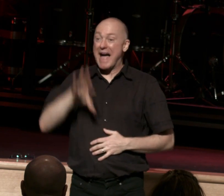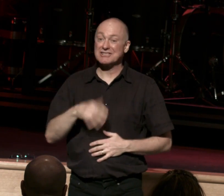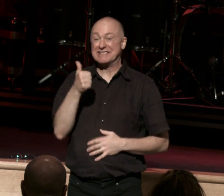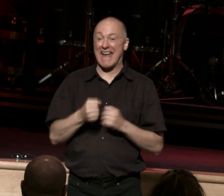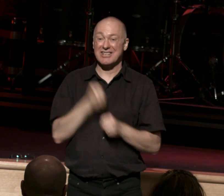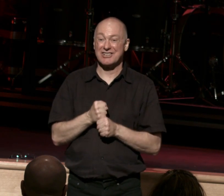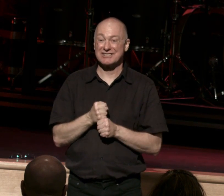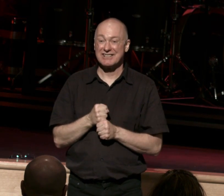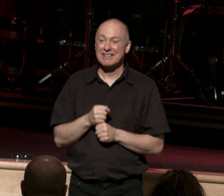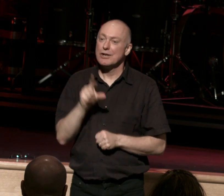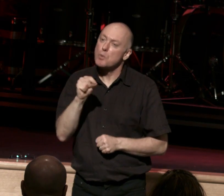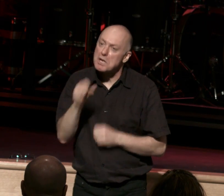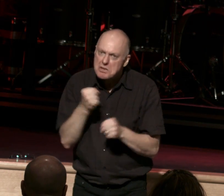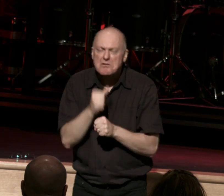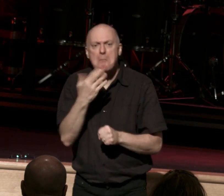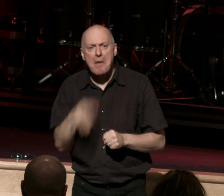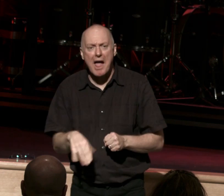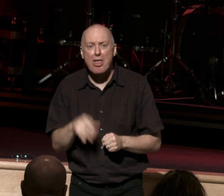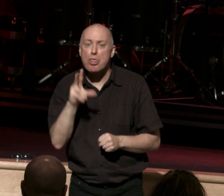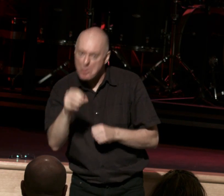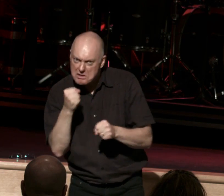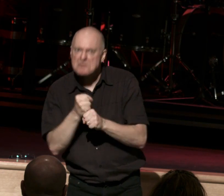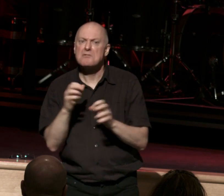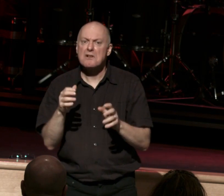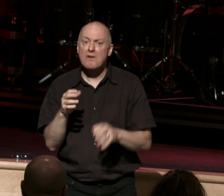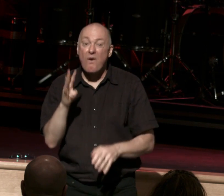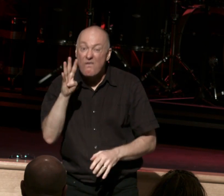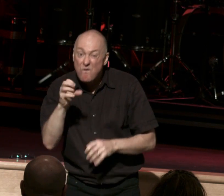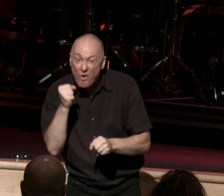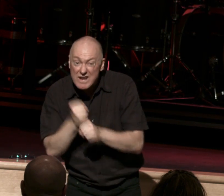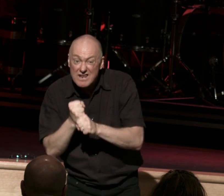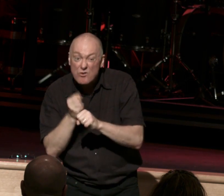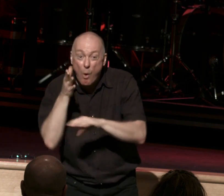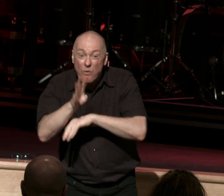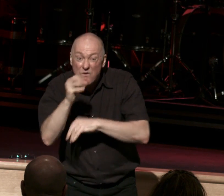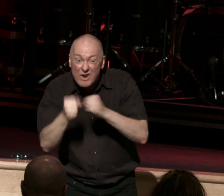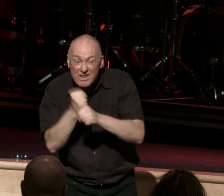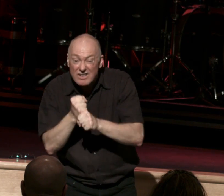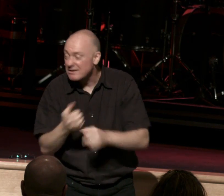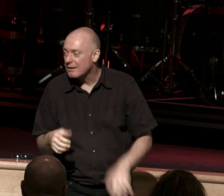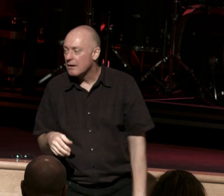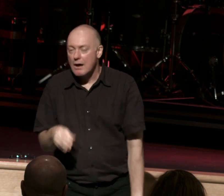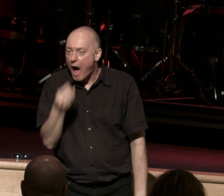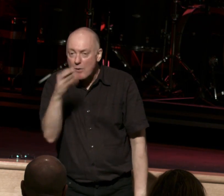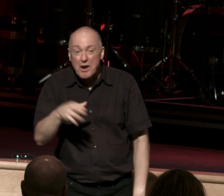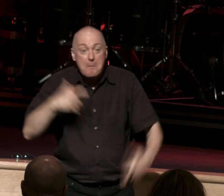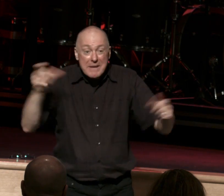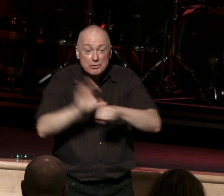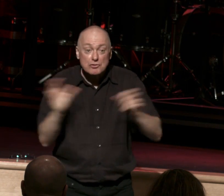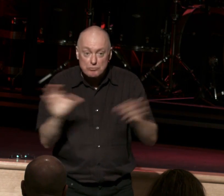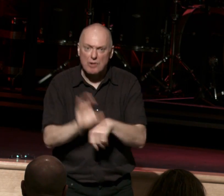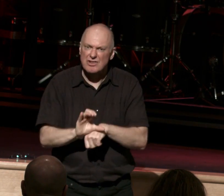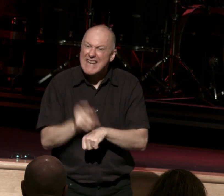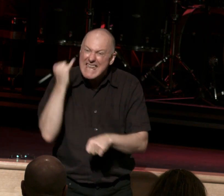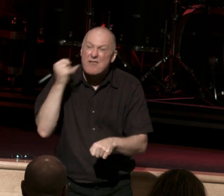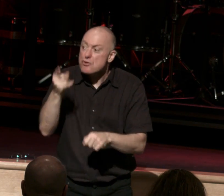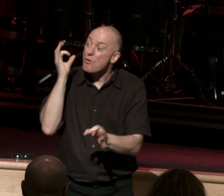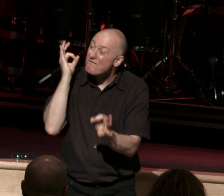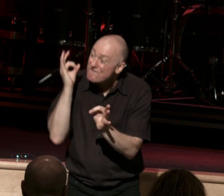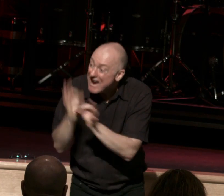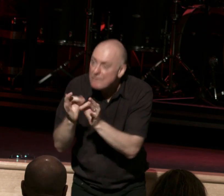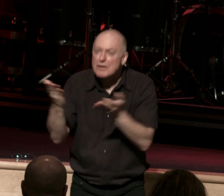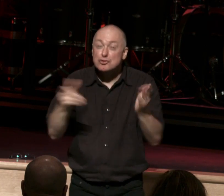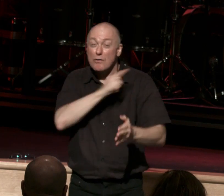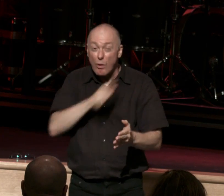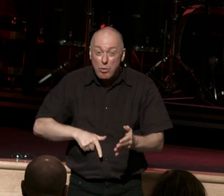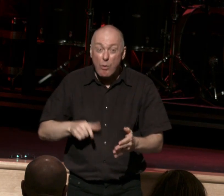that's pretty good. 20 years, not bad at all. 30 years, enough respect, all right? 40 plus years in the ministry. I don't care, big church, small church. You just